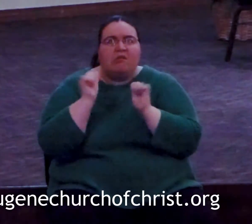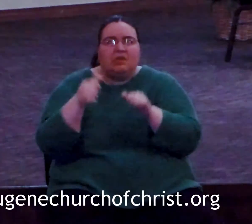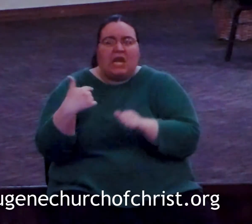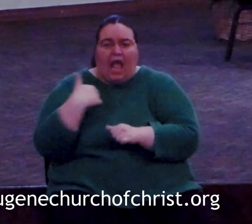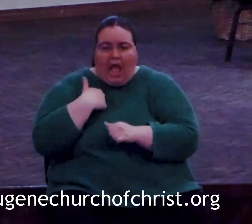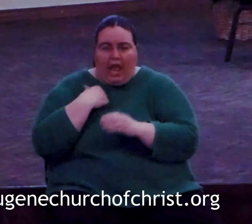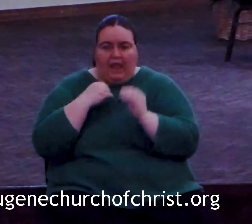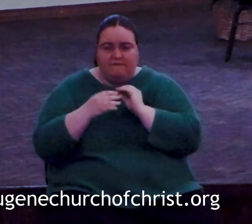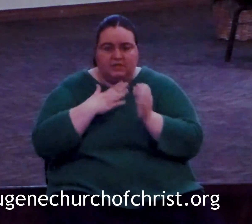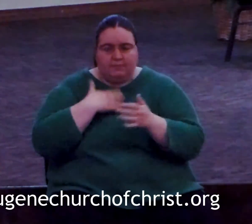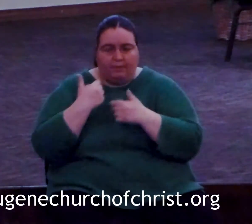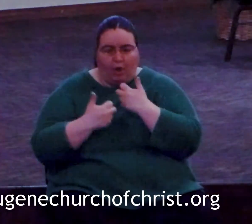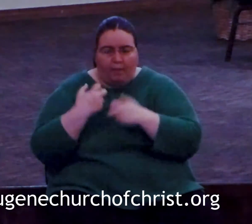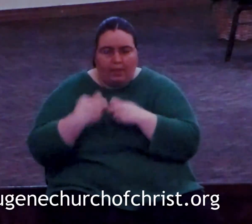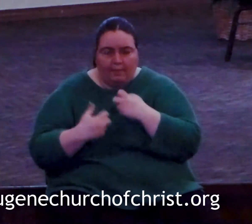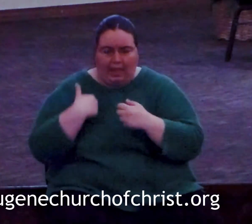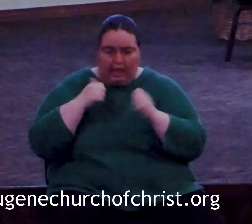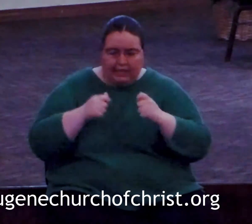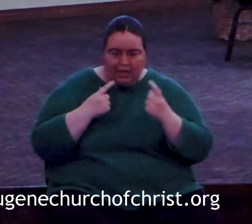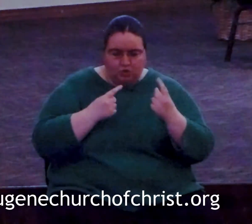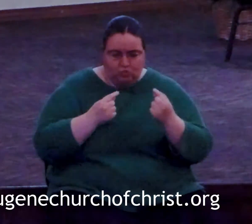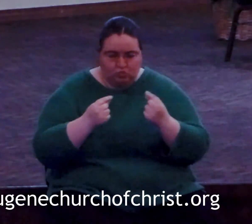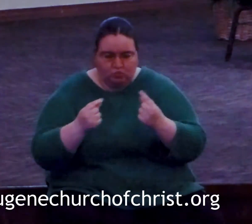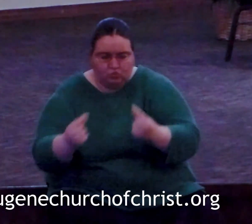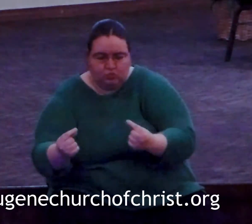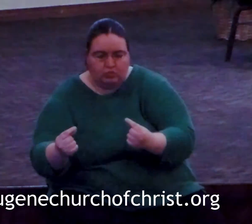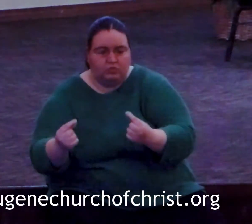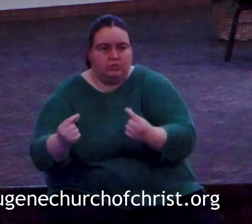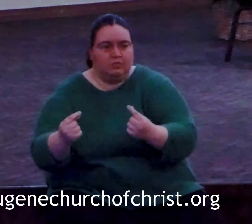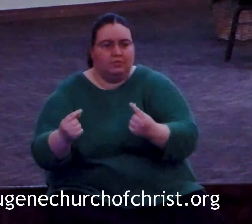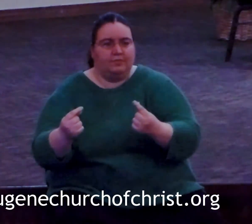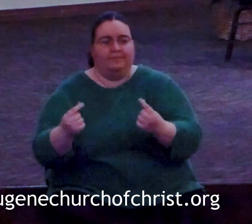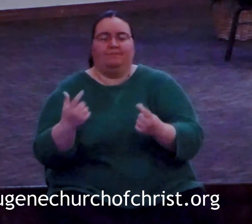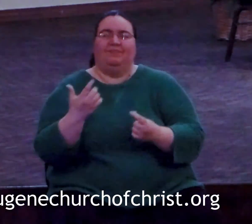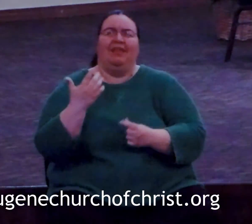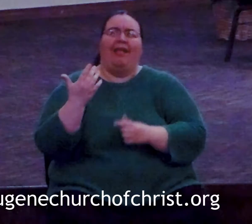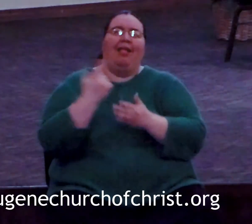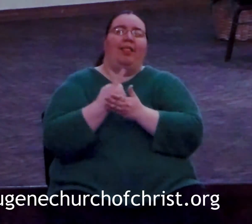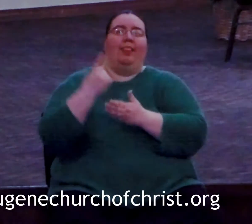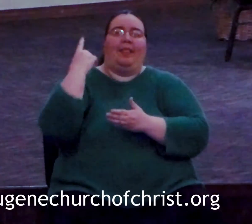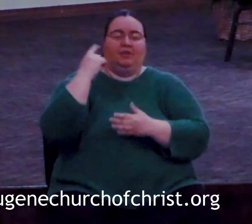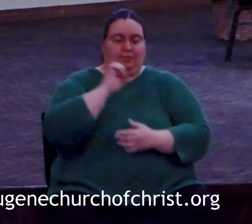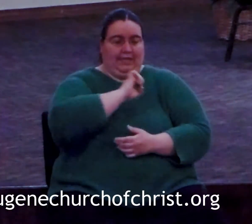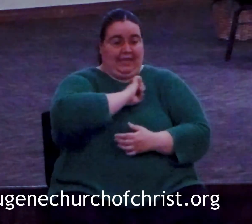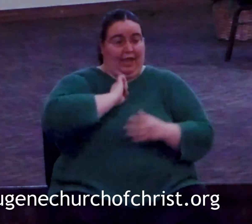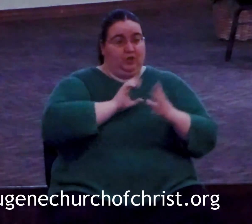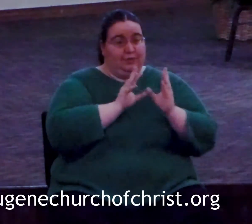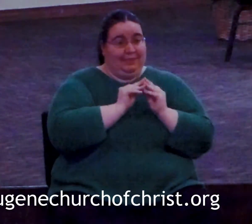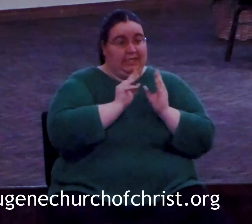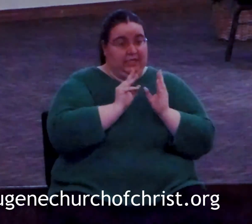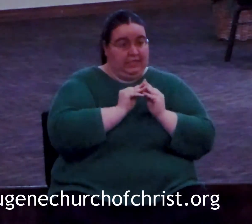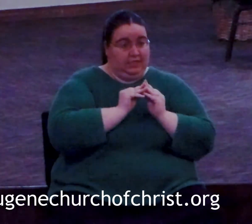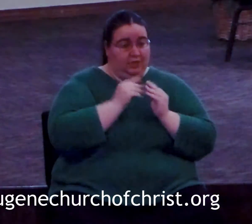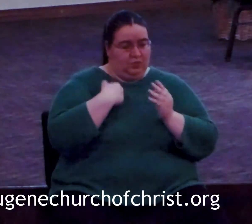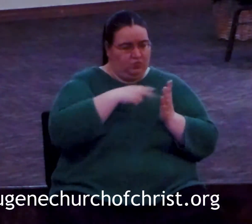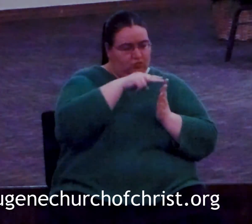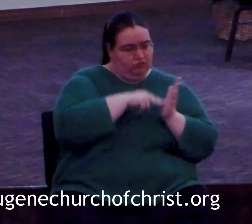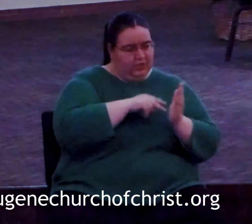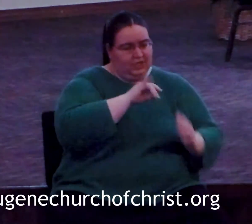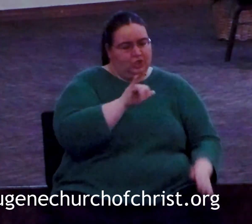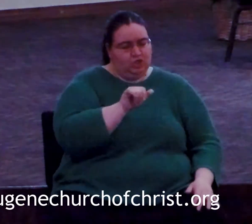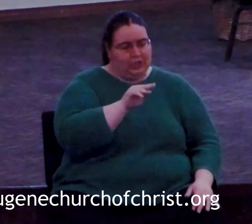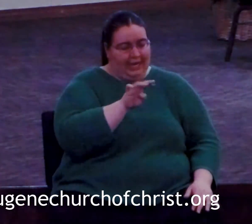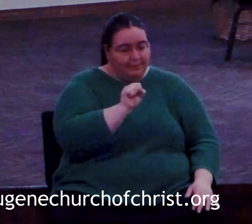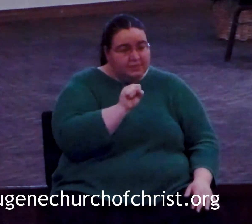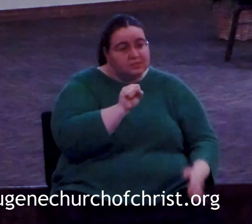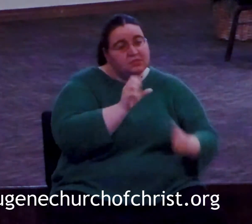problem. Here's what I can do. We were reading in our elders meeting last week, James chapter 5, where it